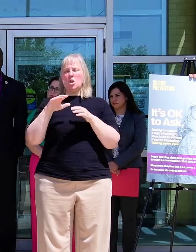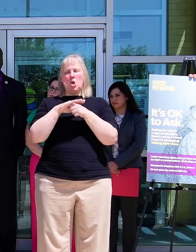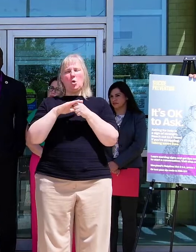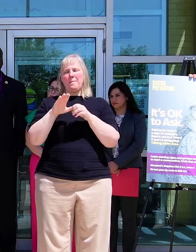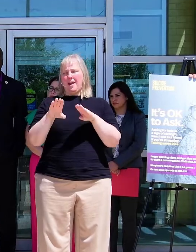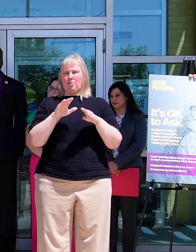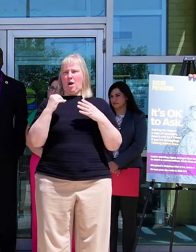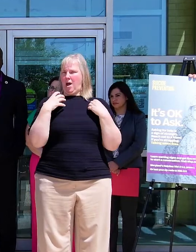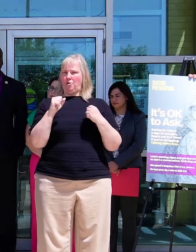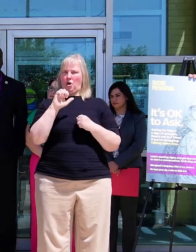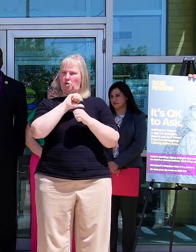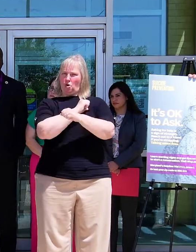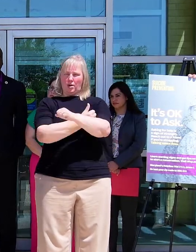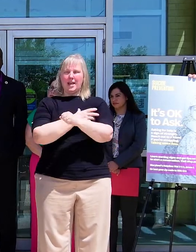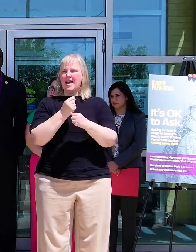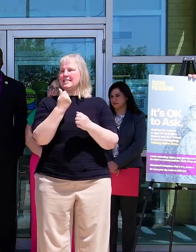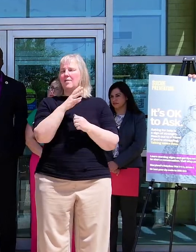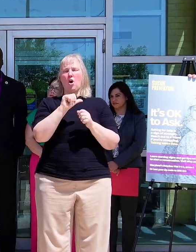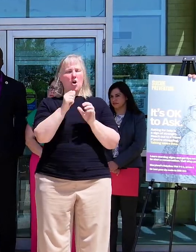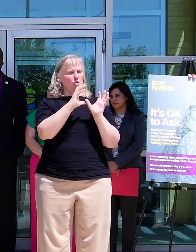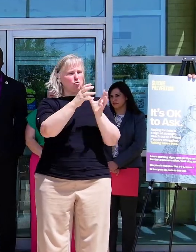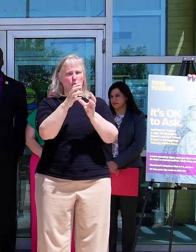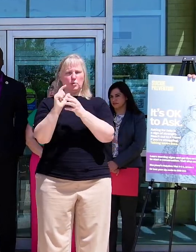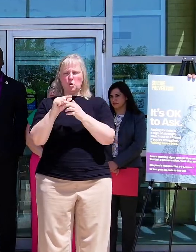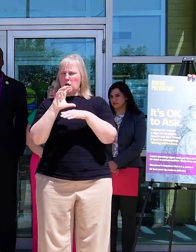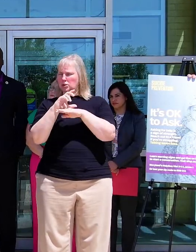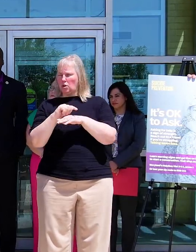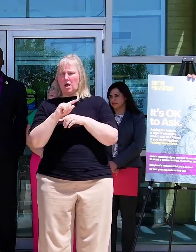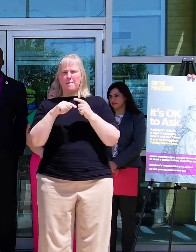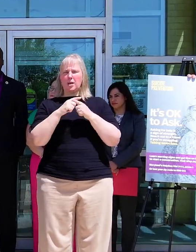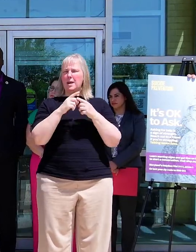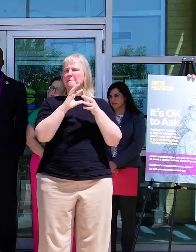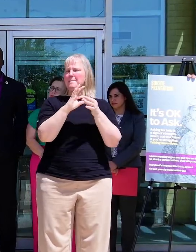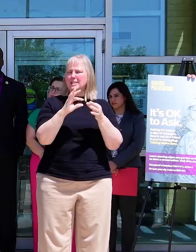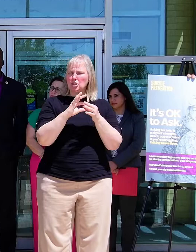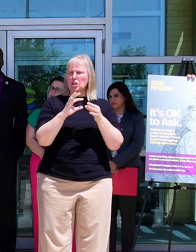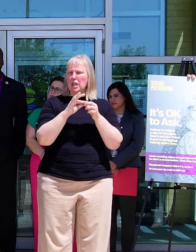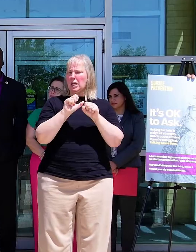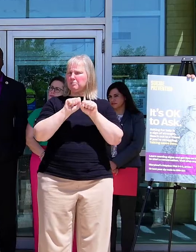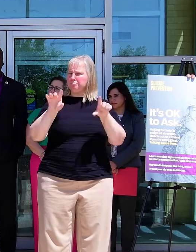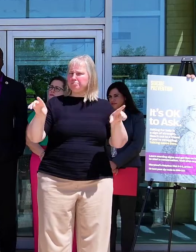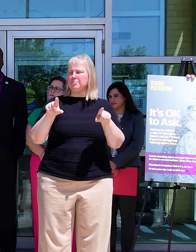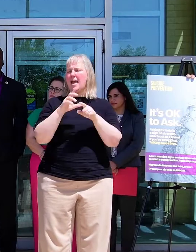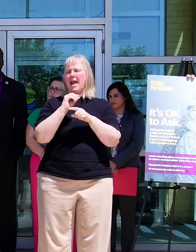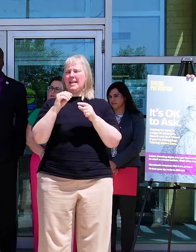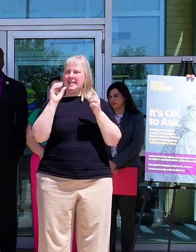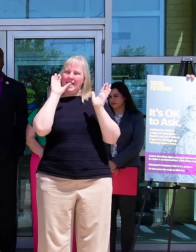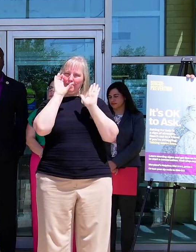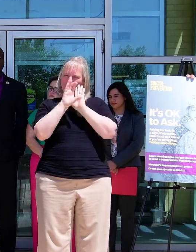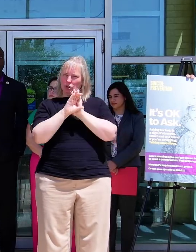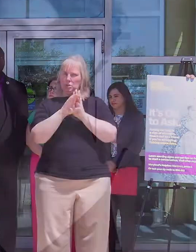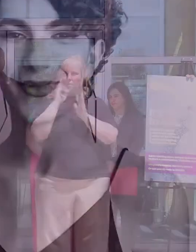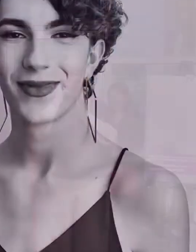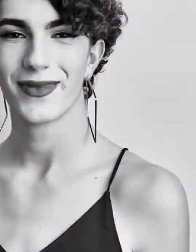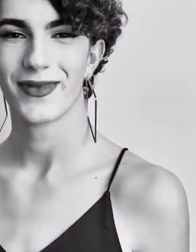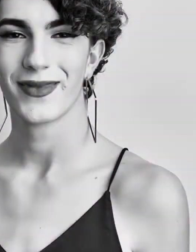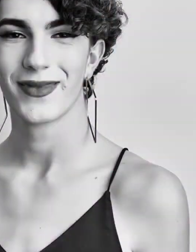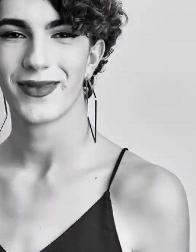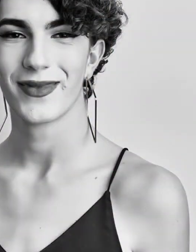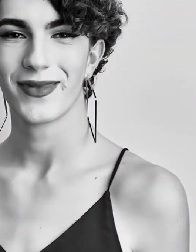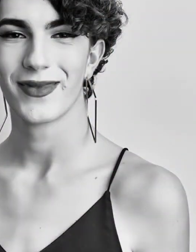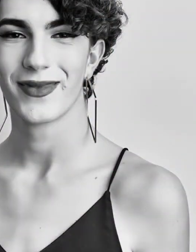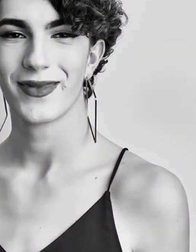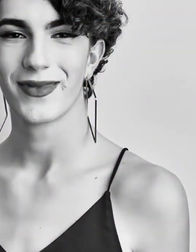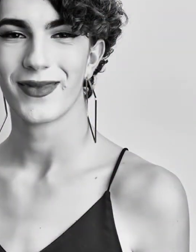other local groups were consulted on messaging and images for this new campaign. The expanded